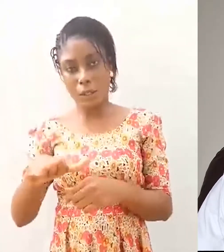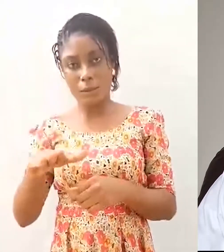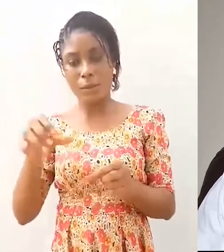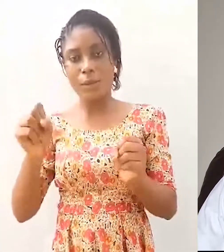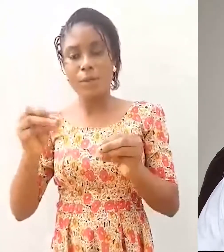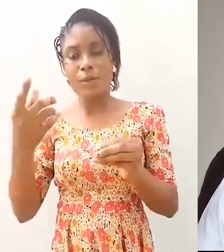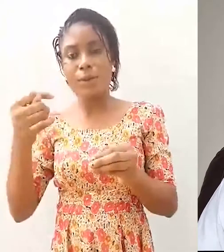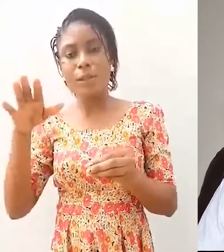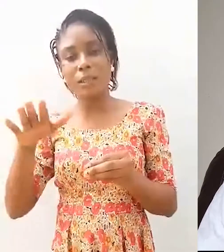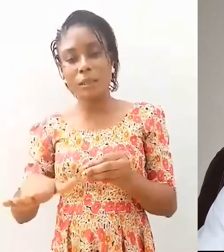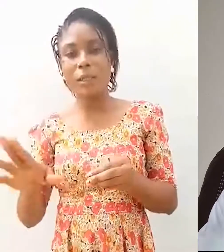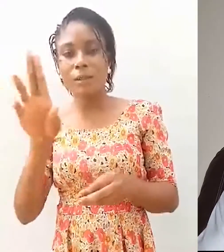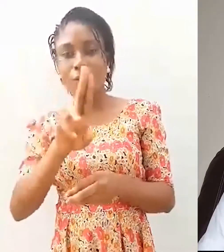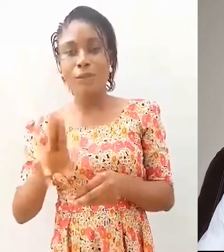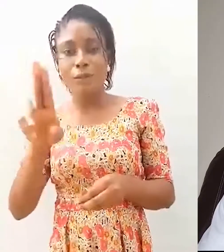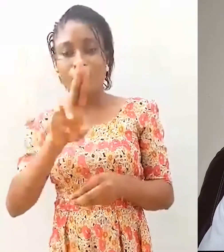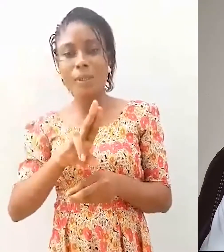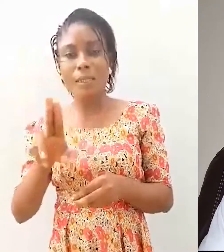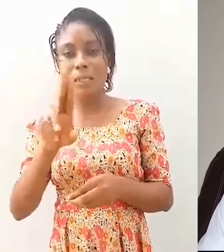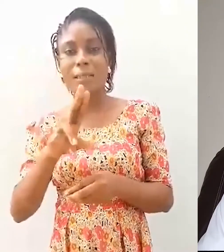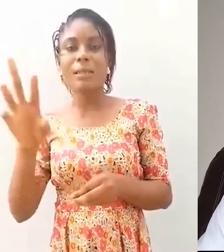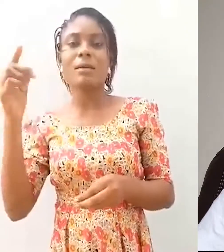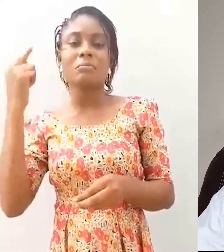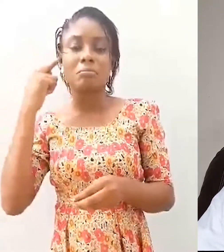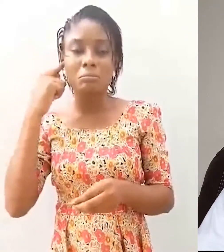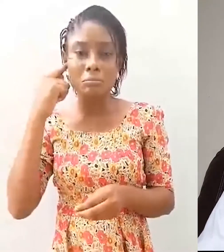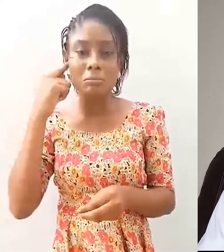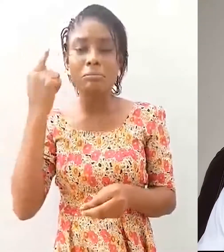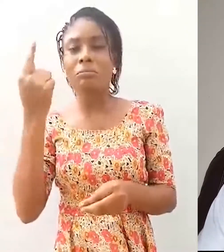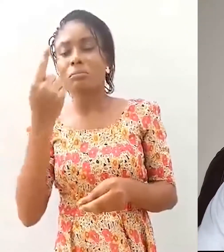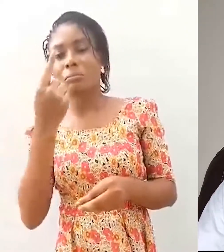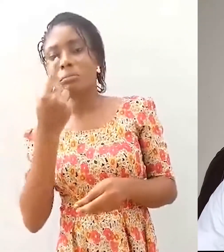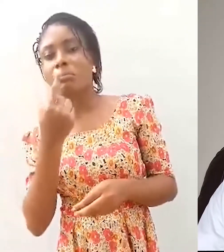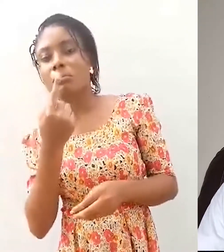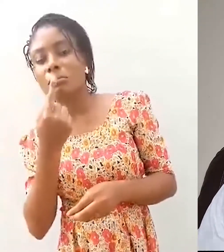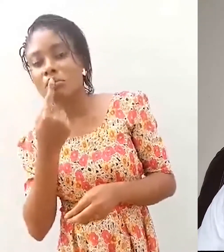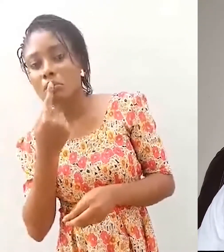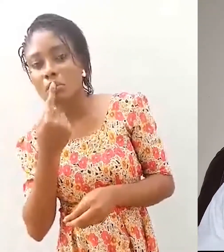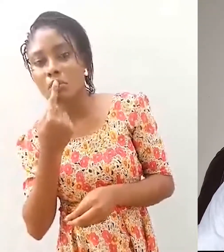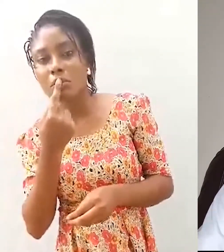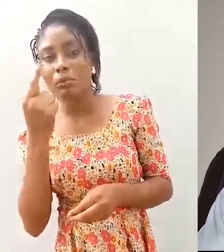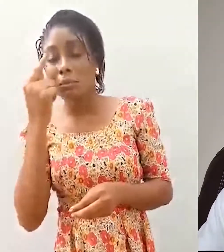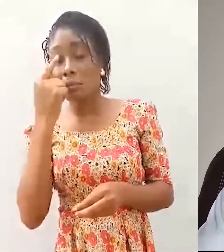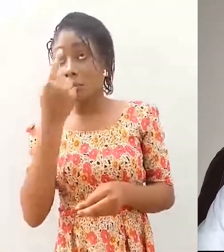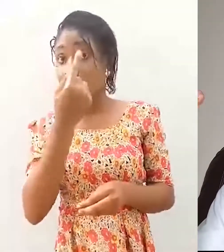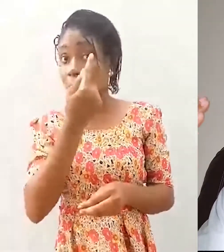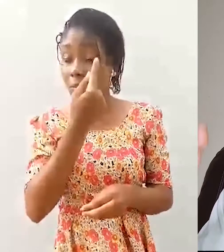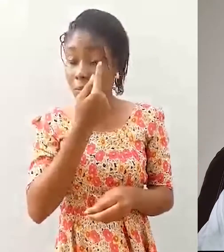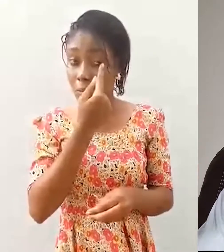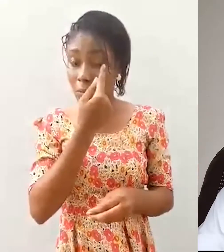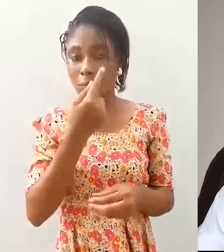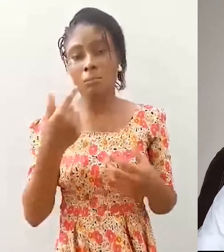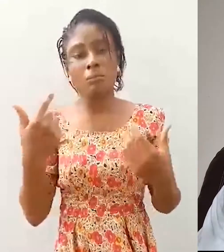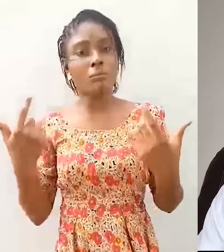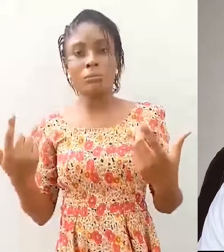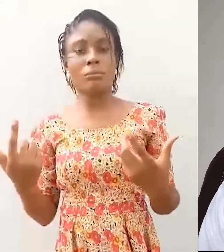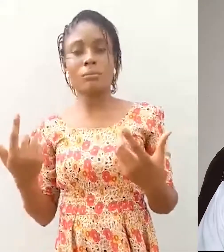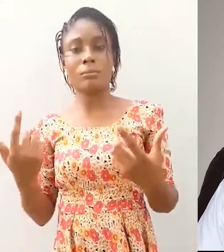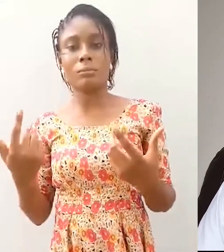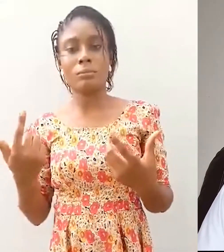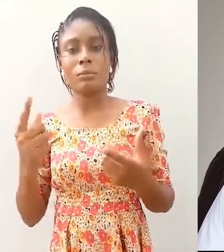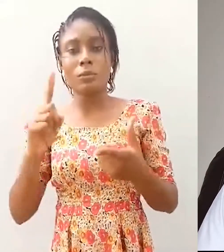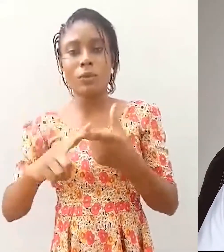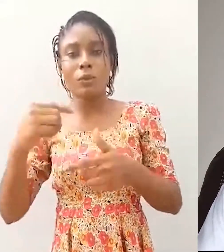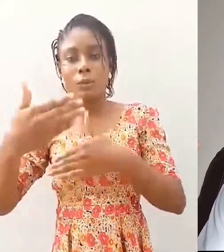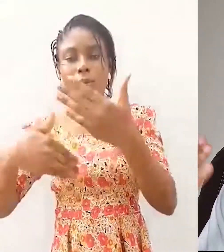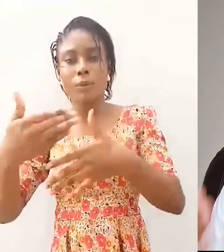home. It begins in the environment of the child. So the child uses both the head, the ears, and the eyes,